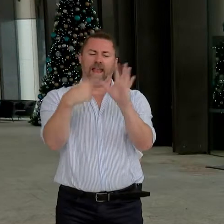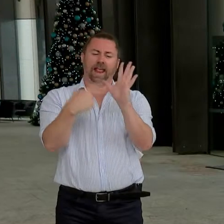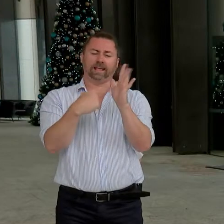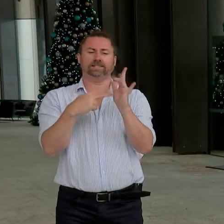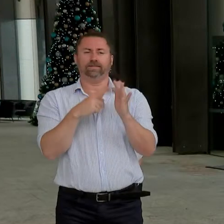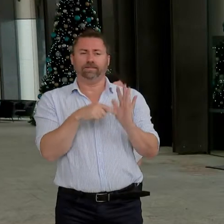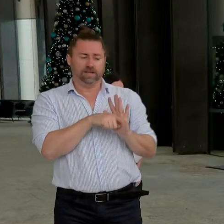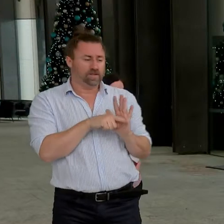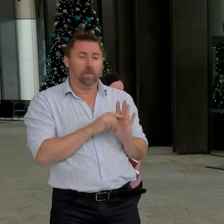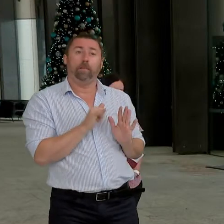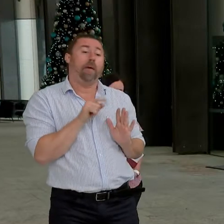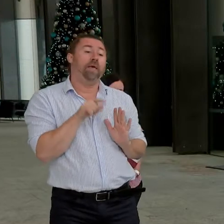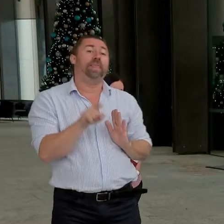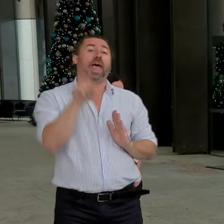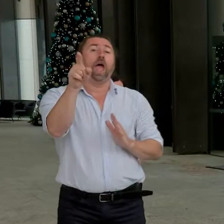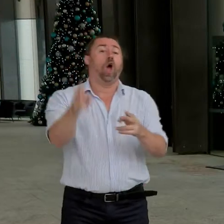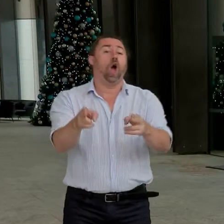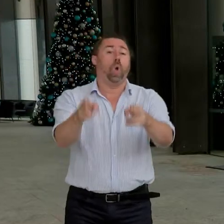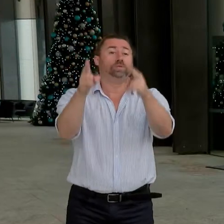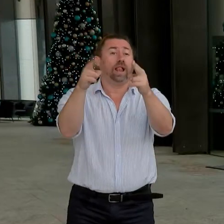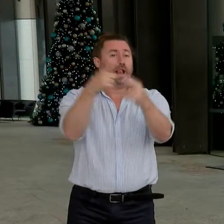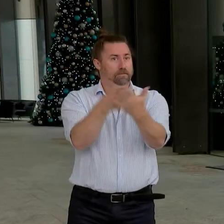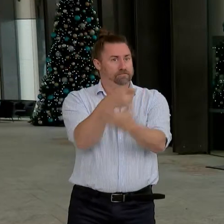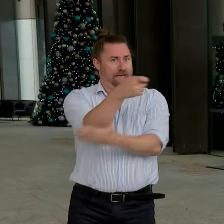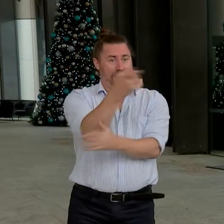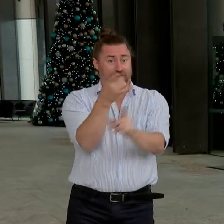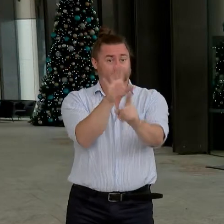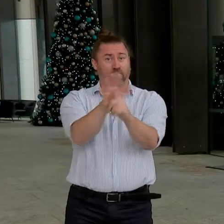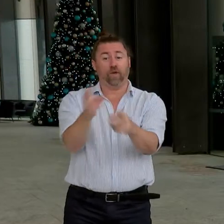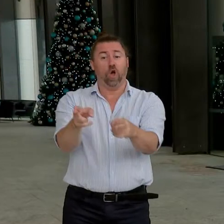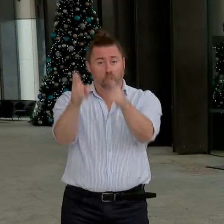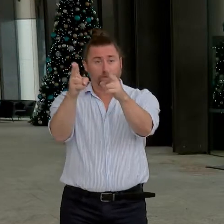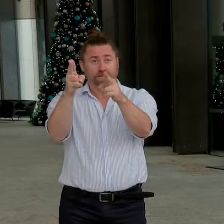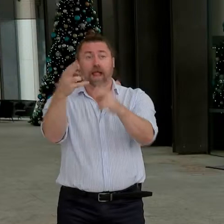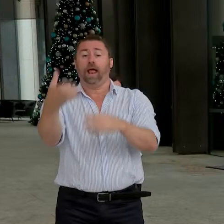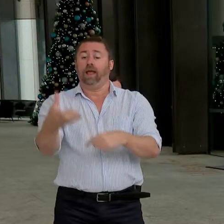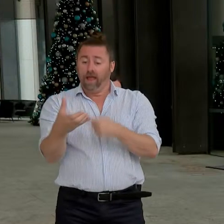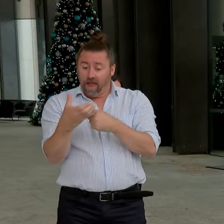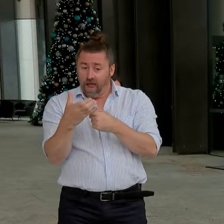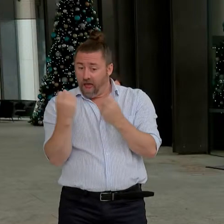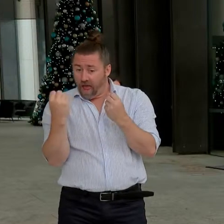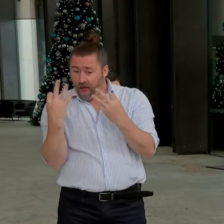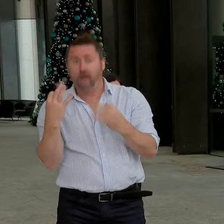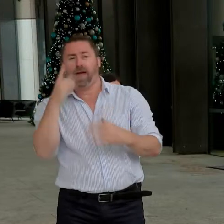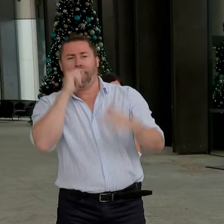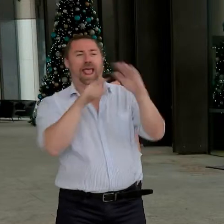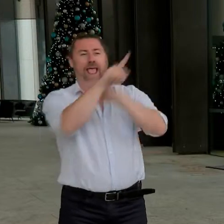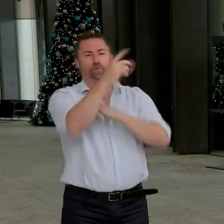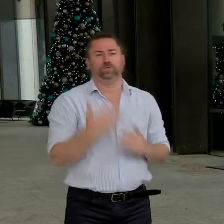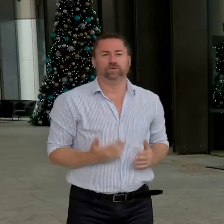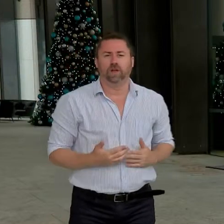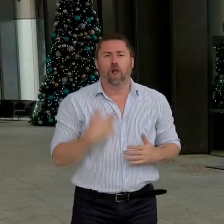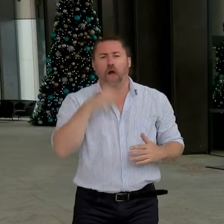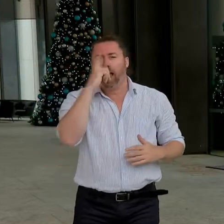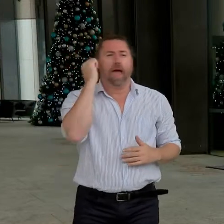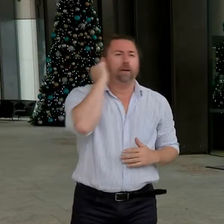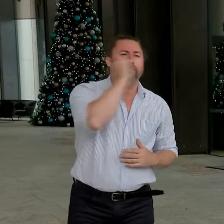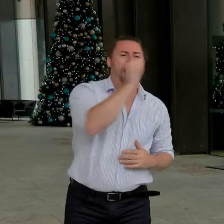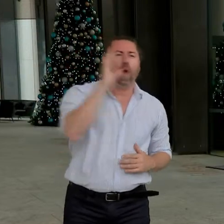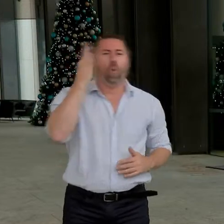quarantine at their own cost until they can get that resolved. It's very, very difficult to say this is what we're going to do, cookie-cutter approach